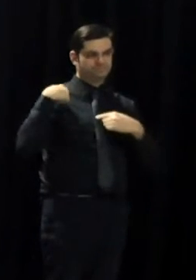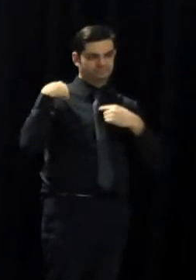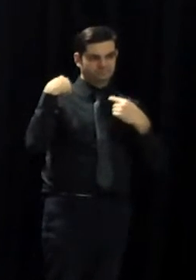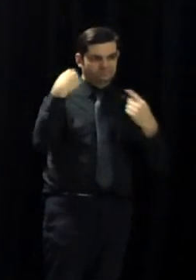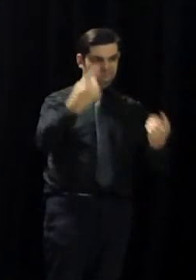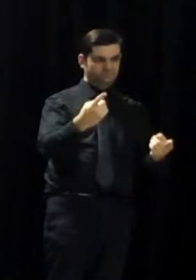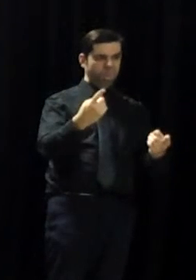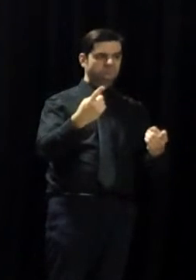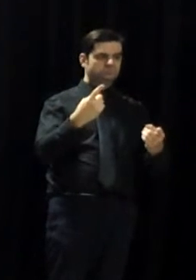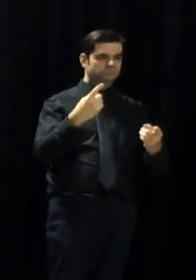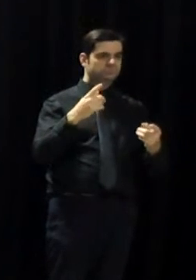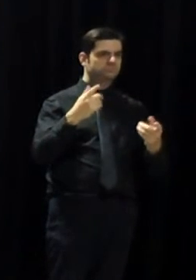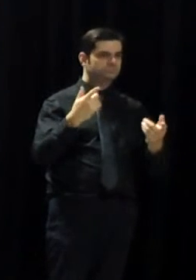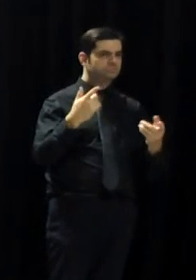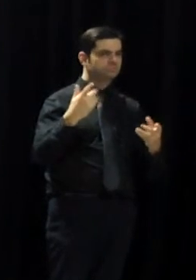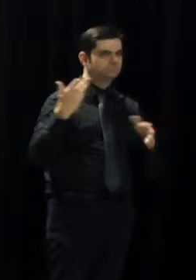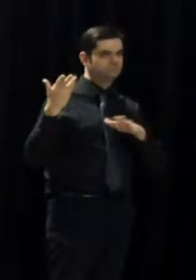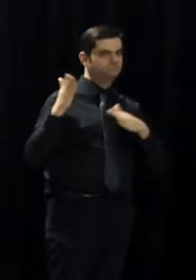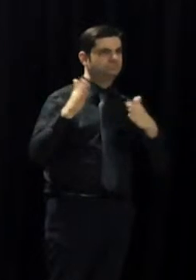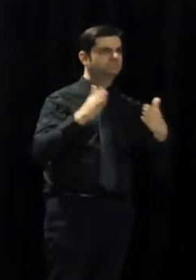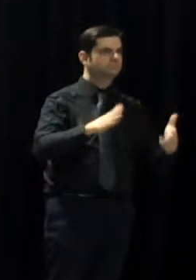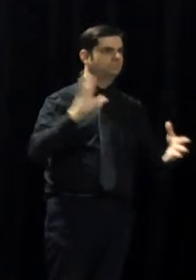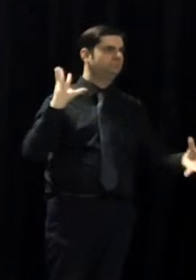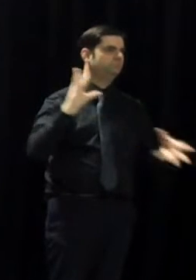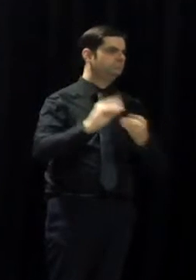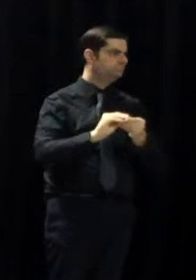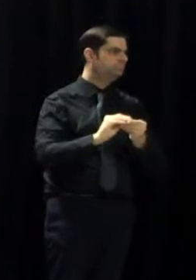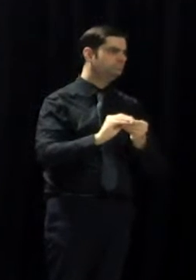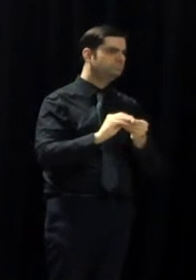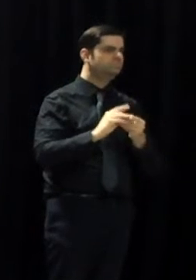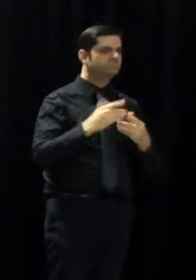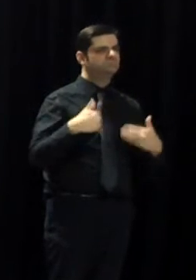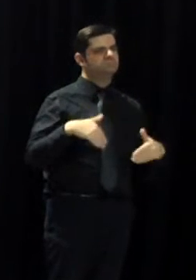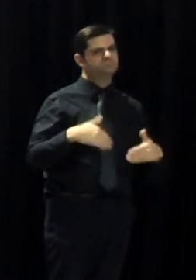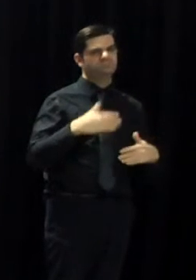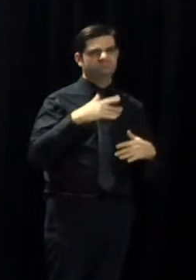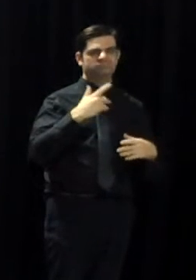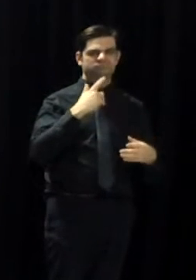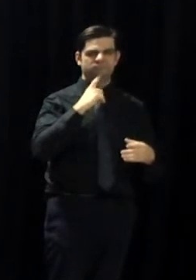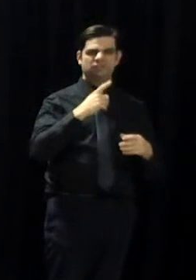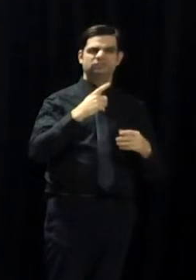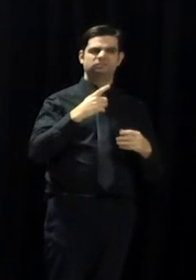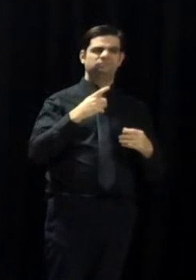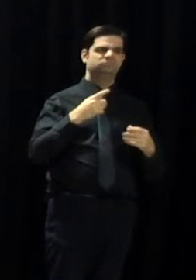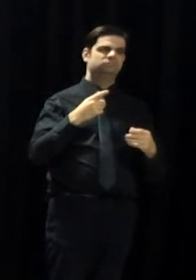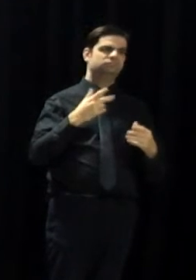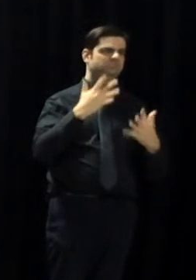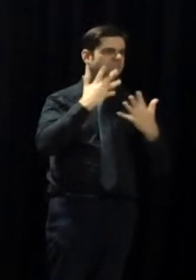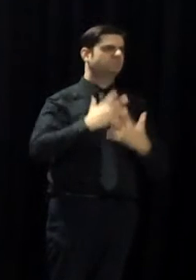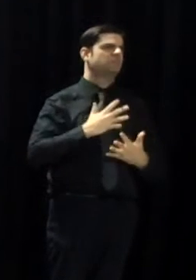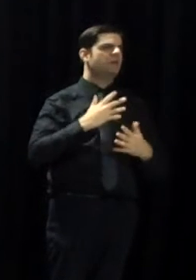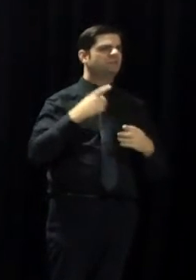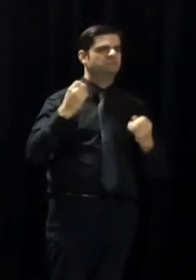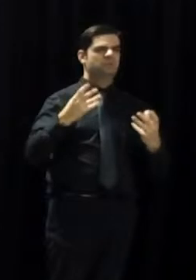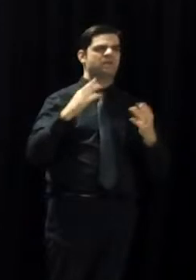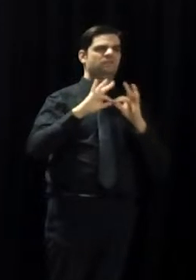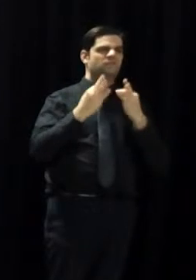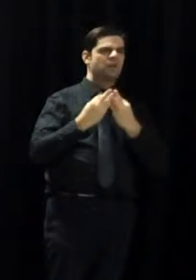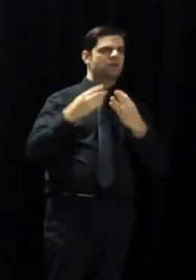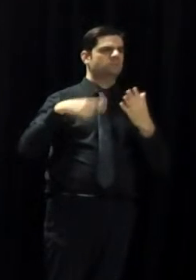Looking at our positivity rate, our 7-day rolling average has dropped down to 6.6%, moving in the right direction.